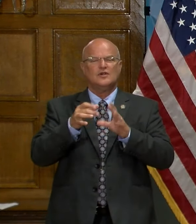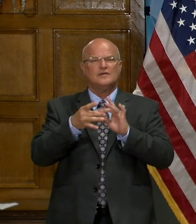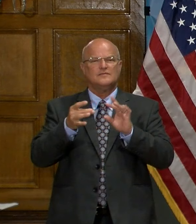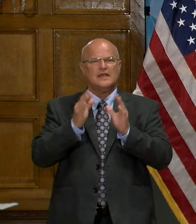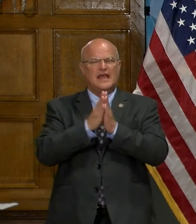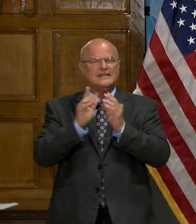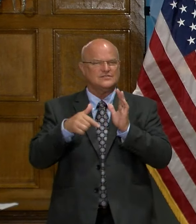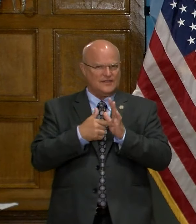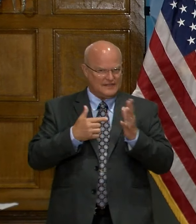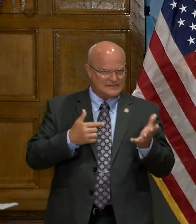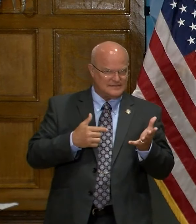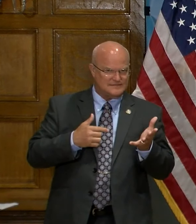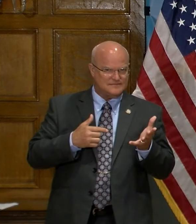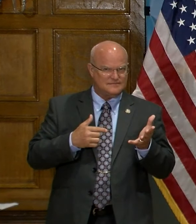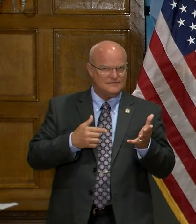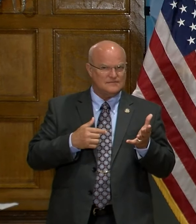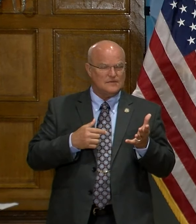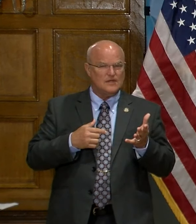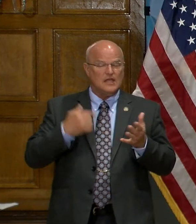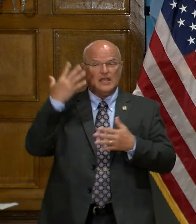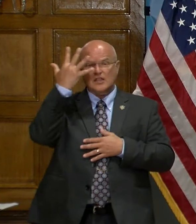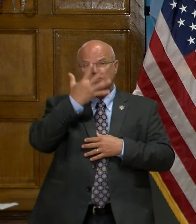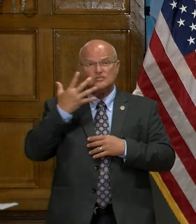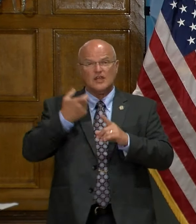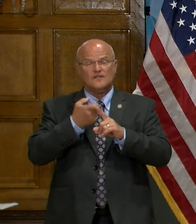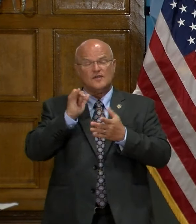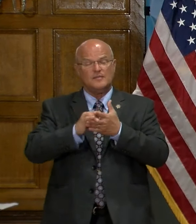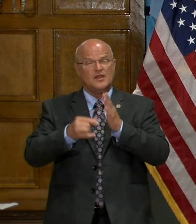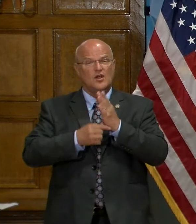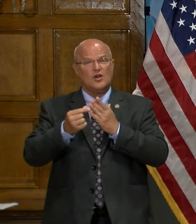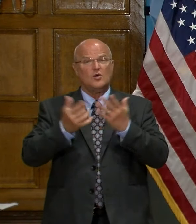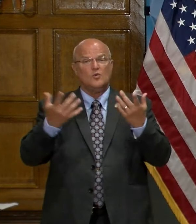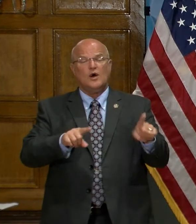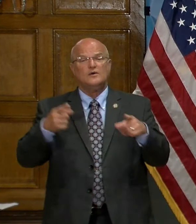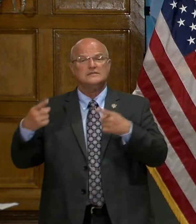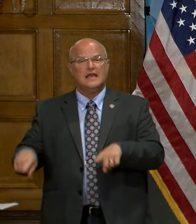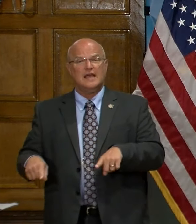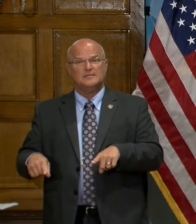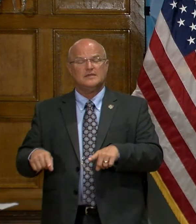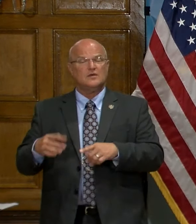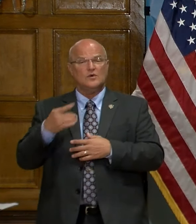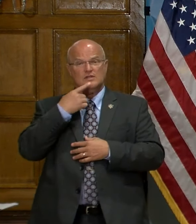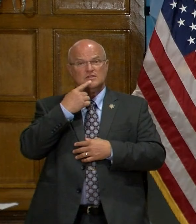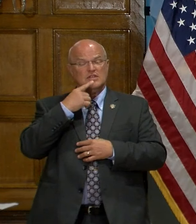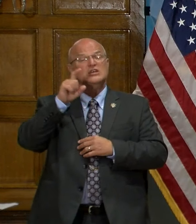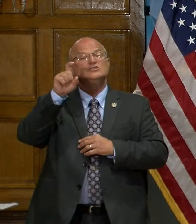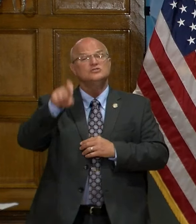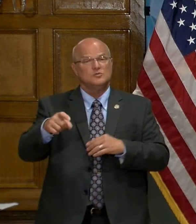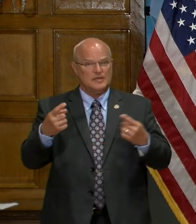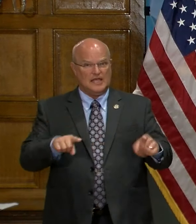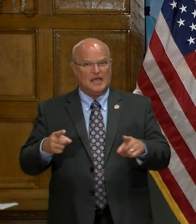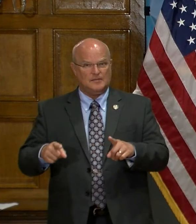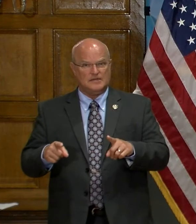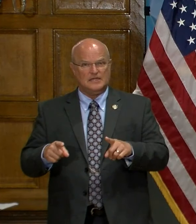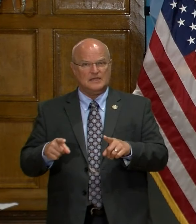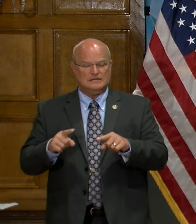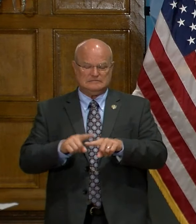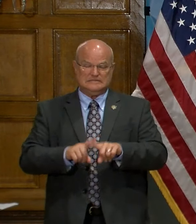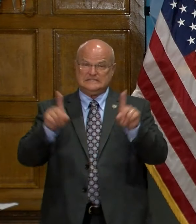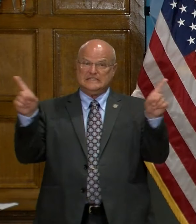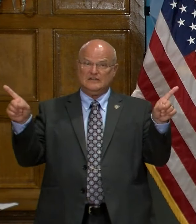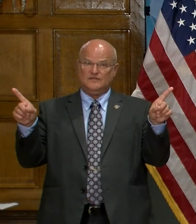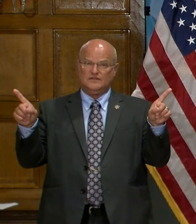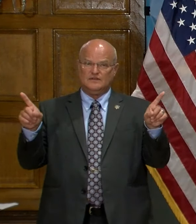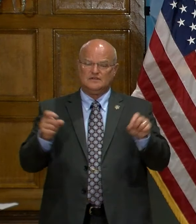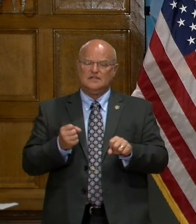when I asked you this. It looks like from that article what was happening and what you said should be happening were quite a bit different. Does